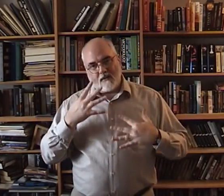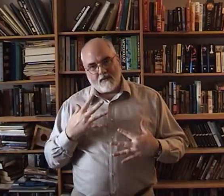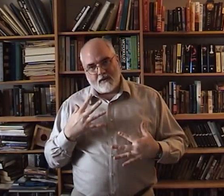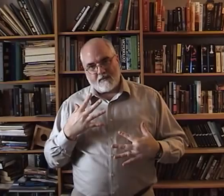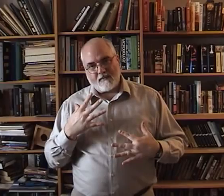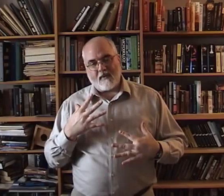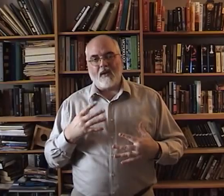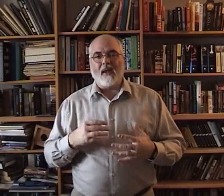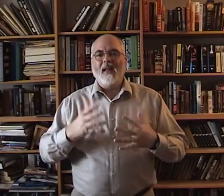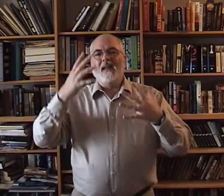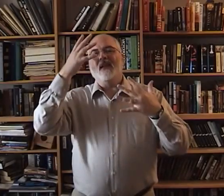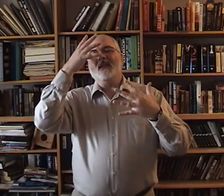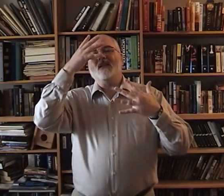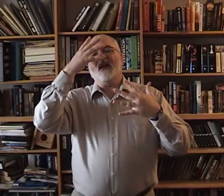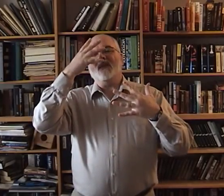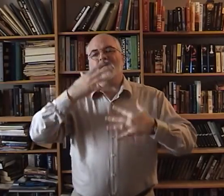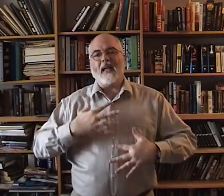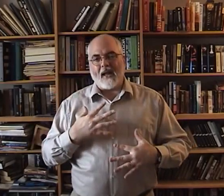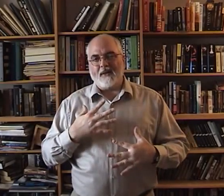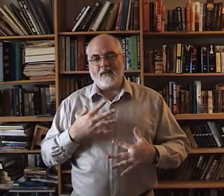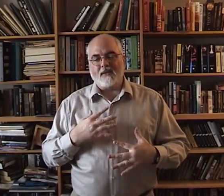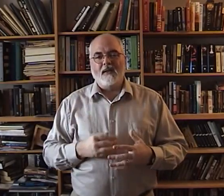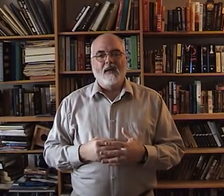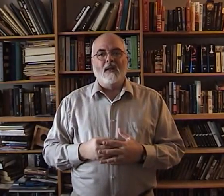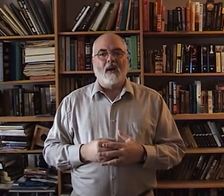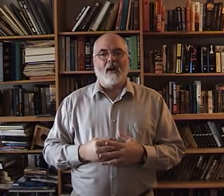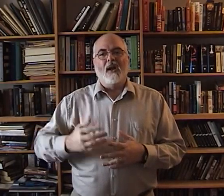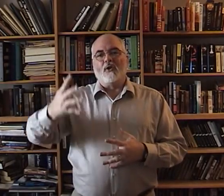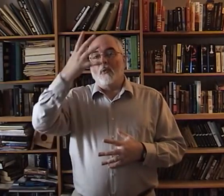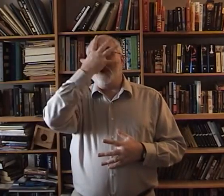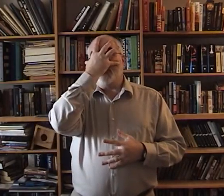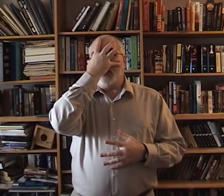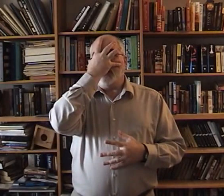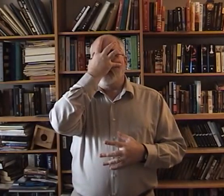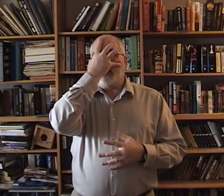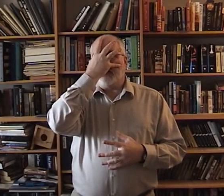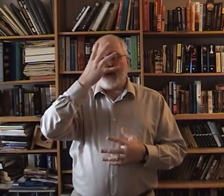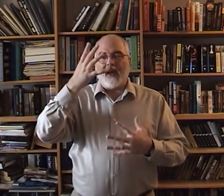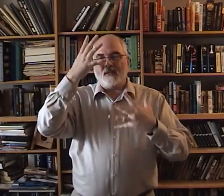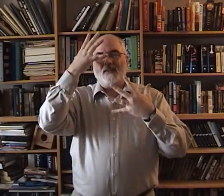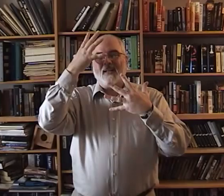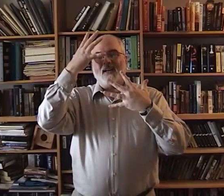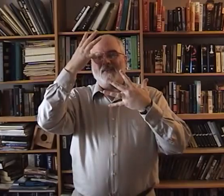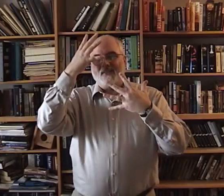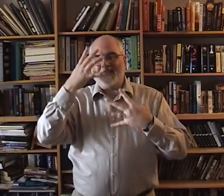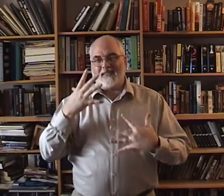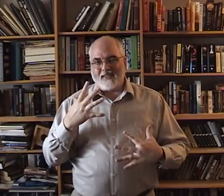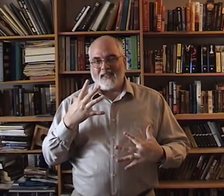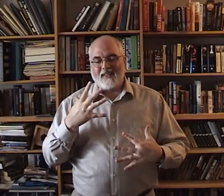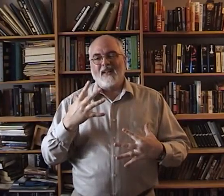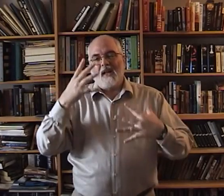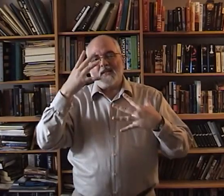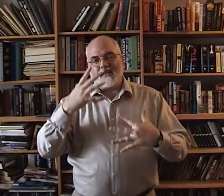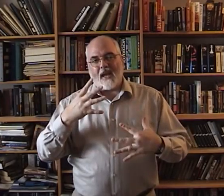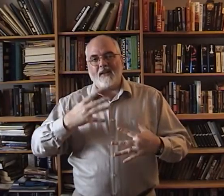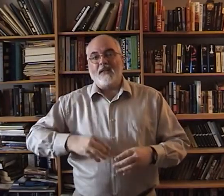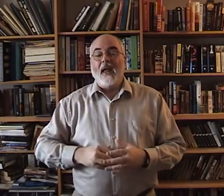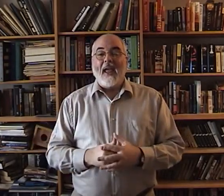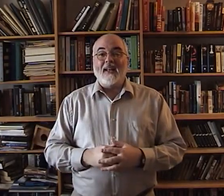grieves. Okay, this is a sign for sadness. All right, don't put your hand over your face. It's kind of sadness. And